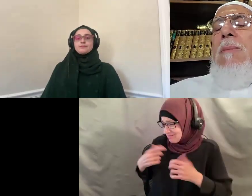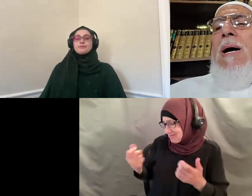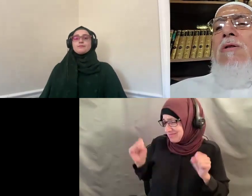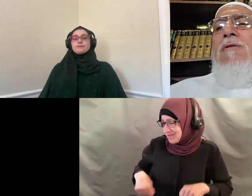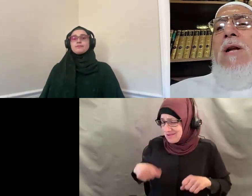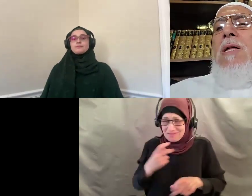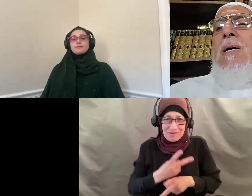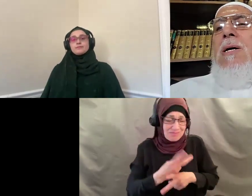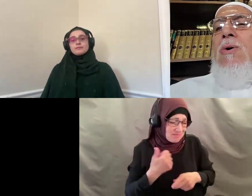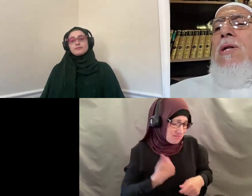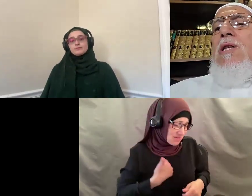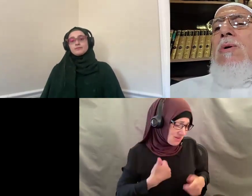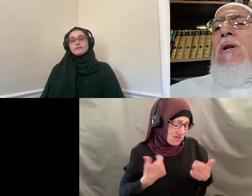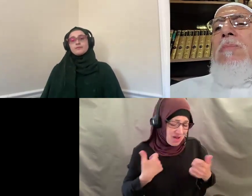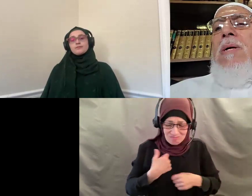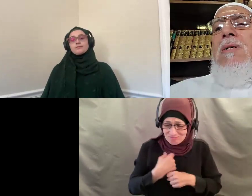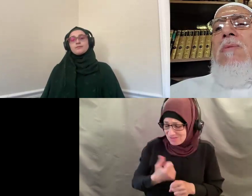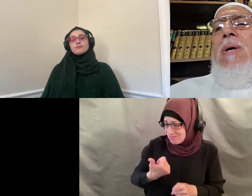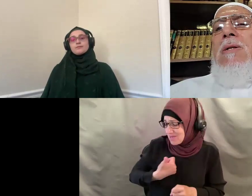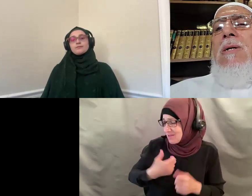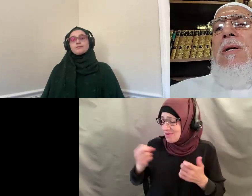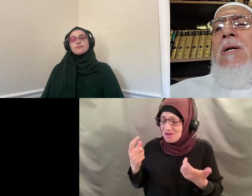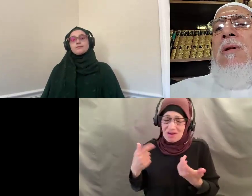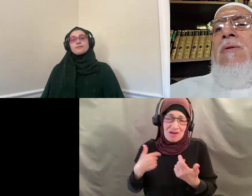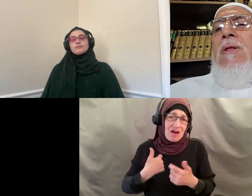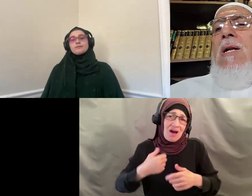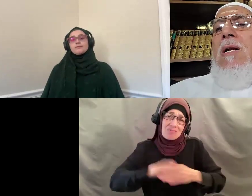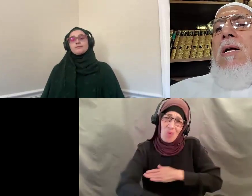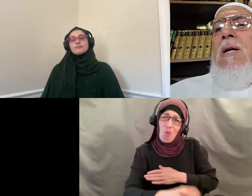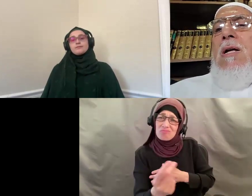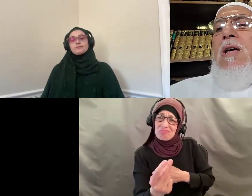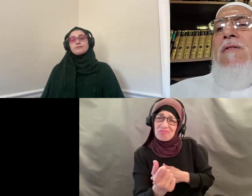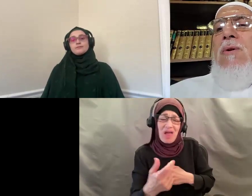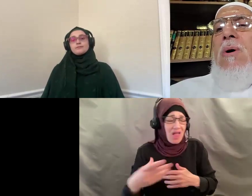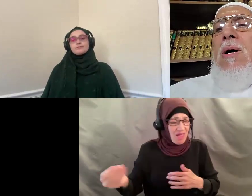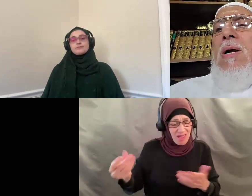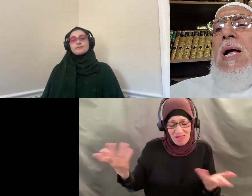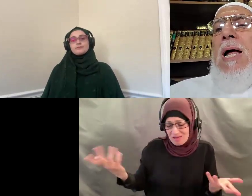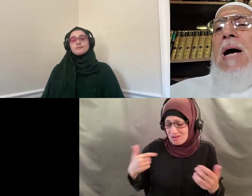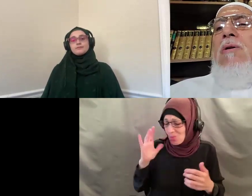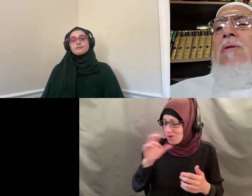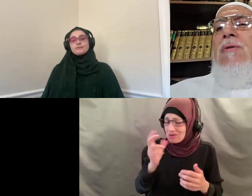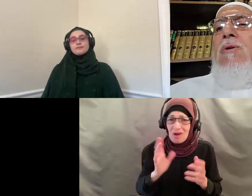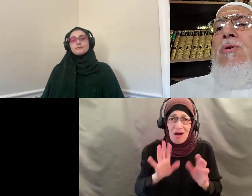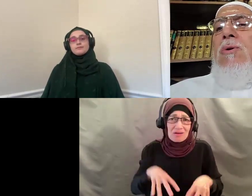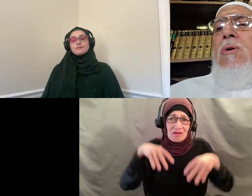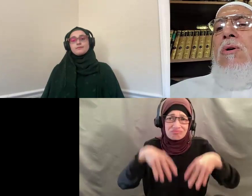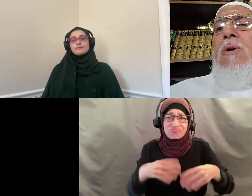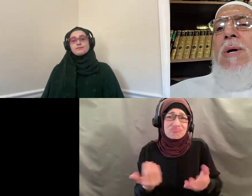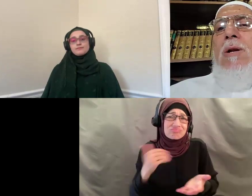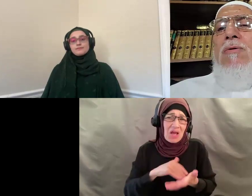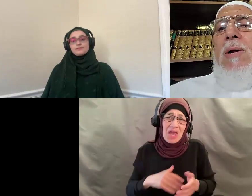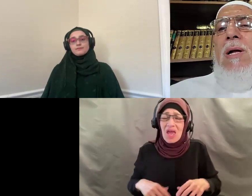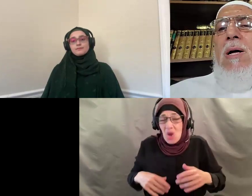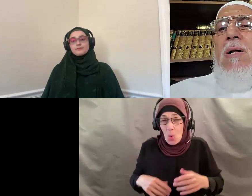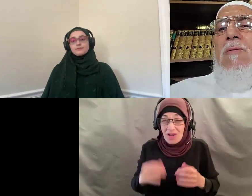you came out of nothing, or that you will not be resurrected, then if you are out of the control of